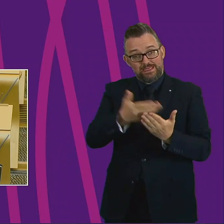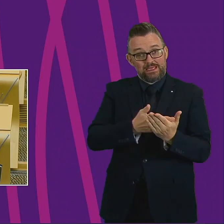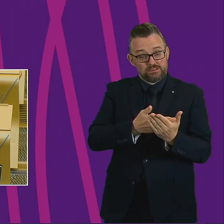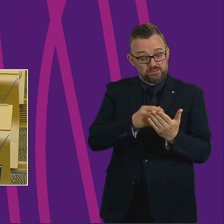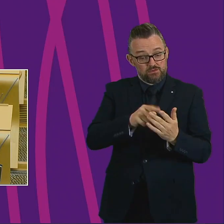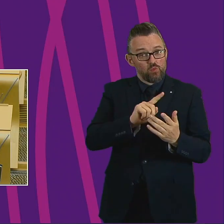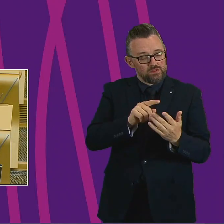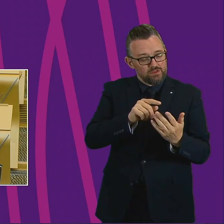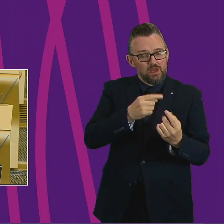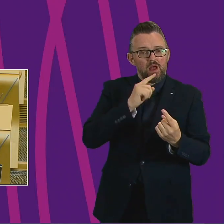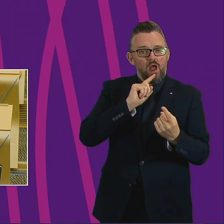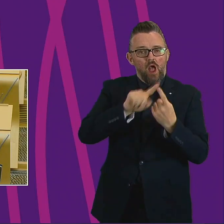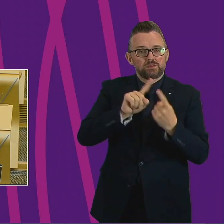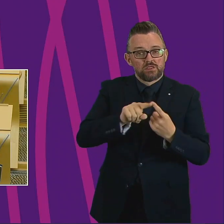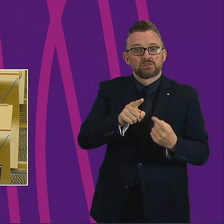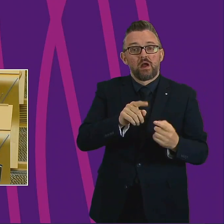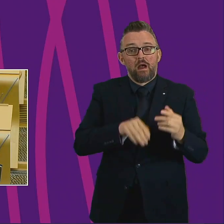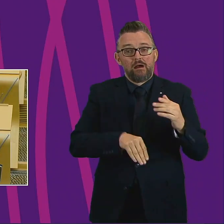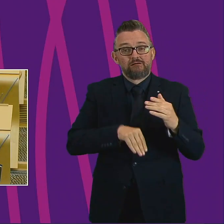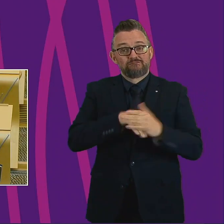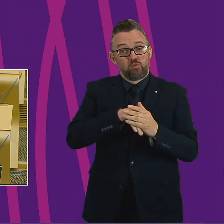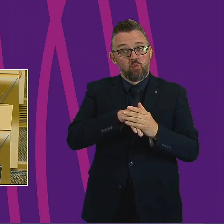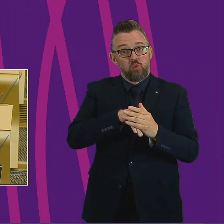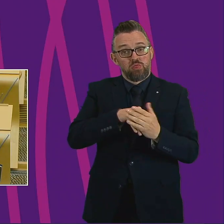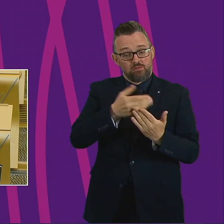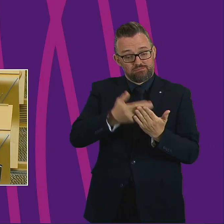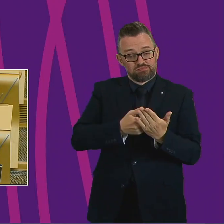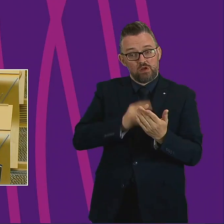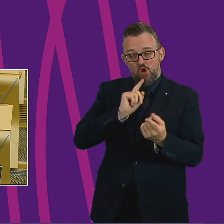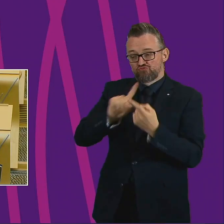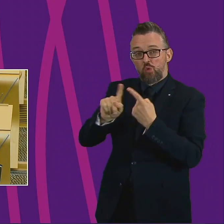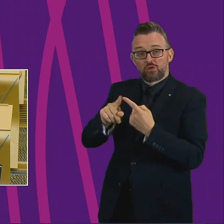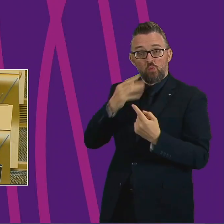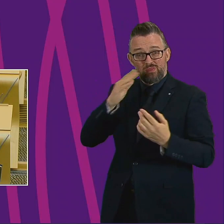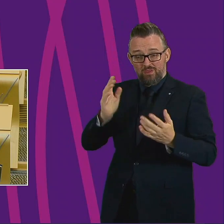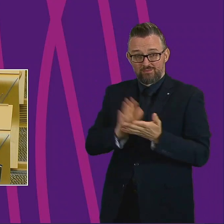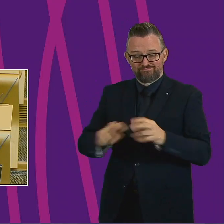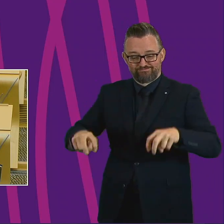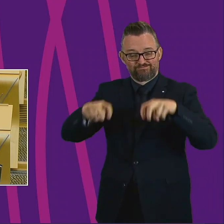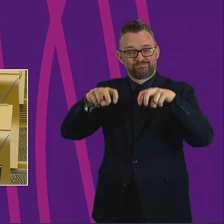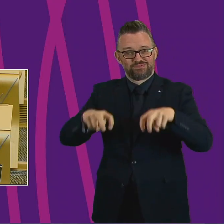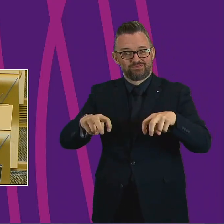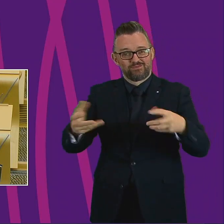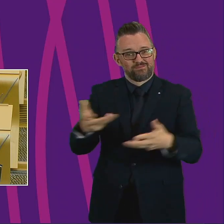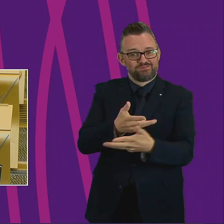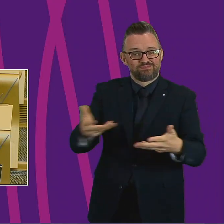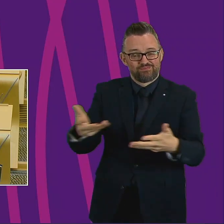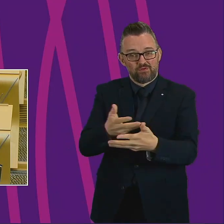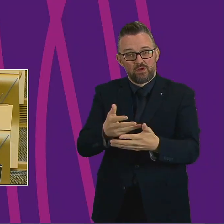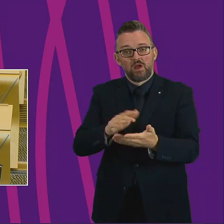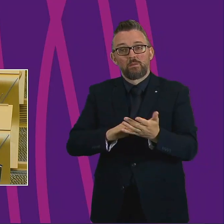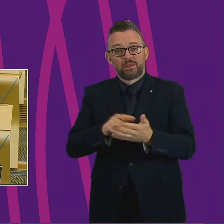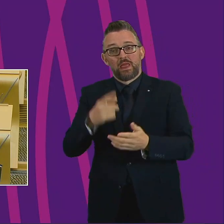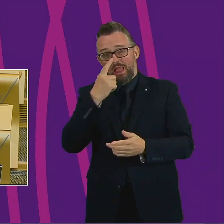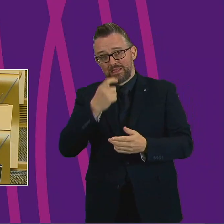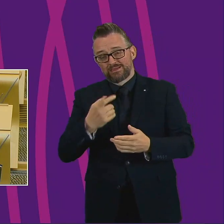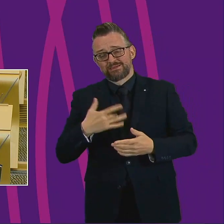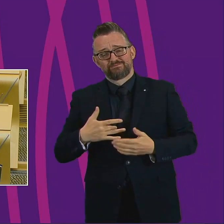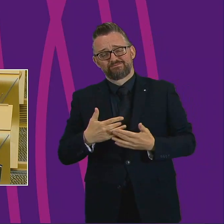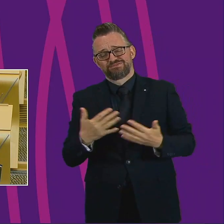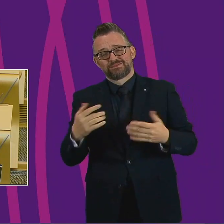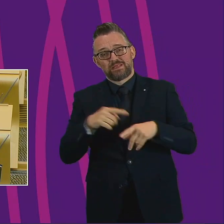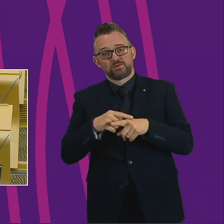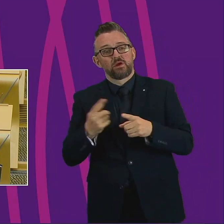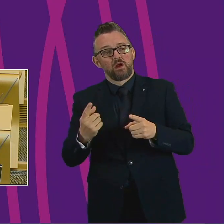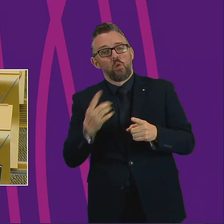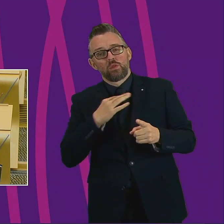review fully reported in person to them, with many opportunities, as many as they need, to